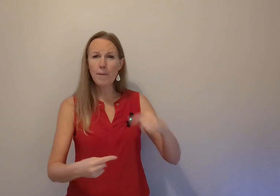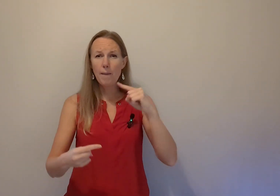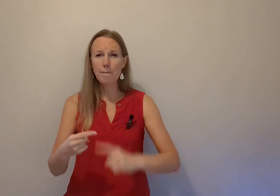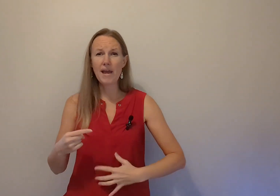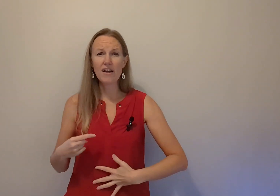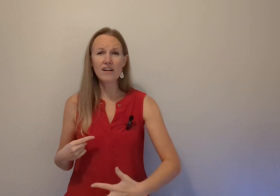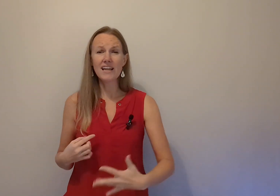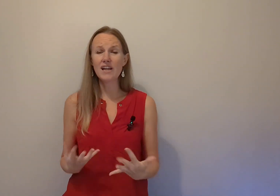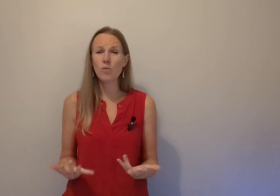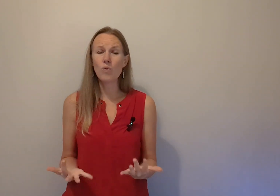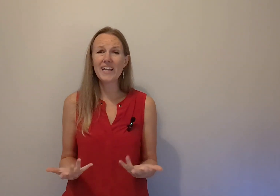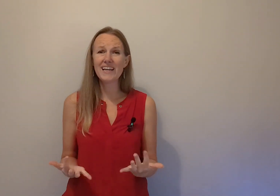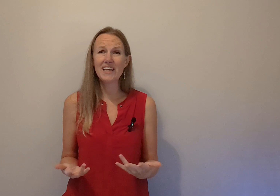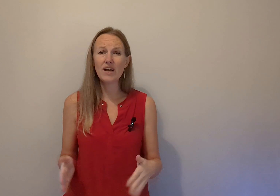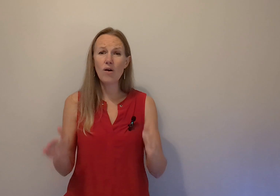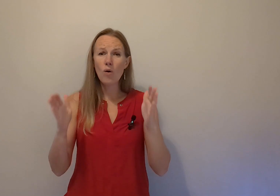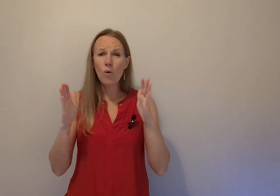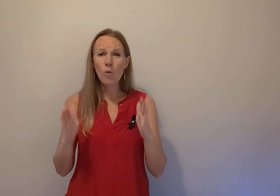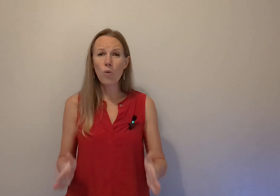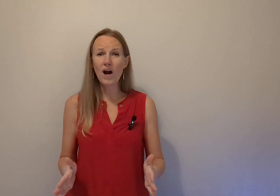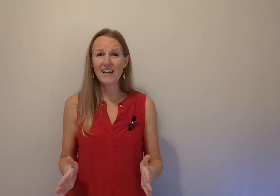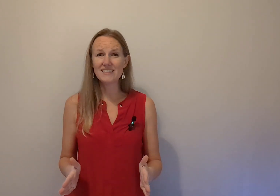come, barren and waiting ones.